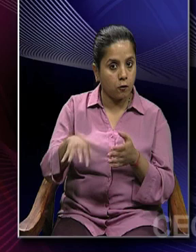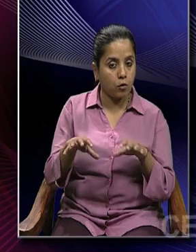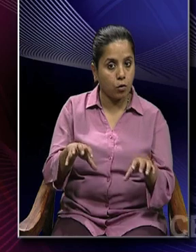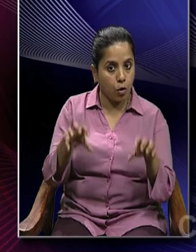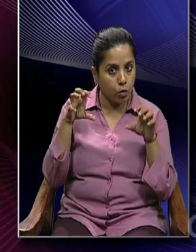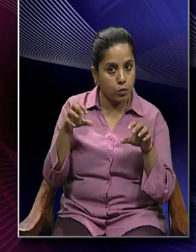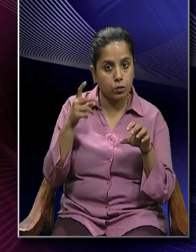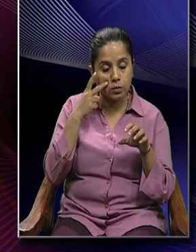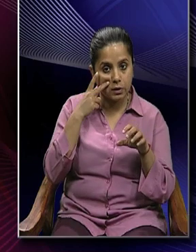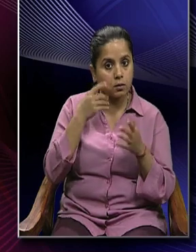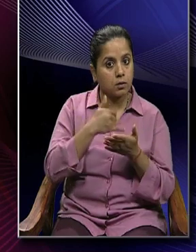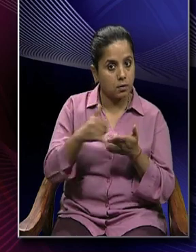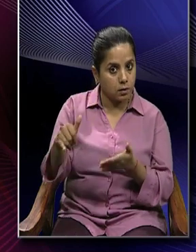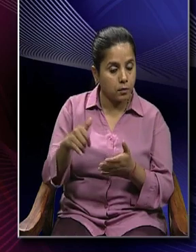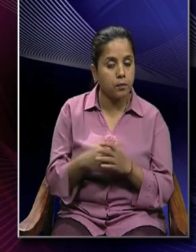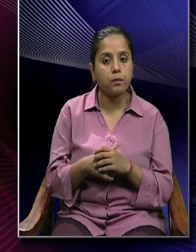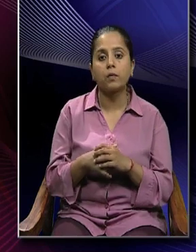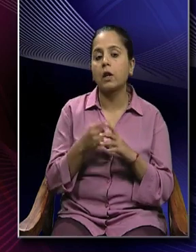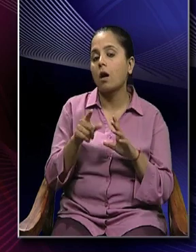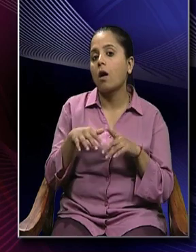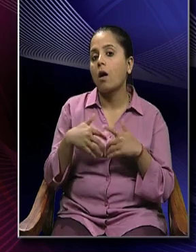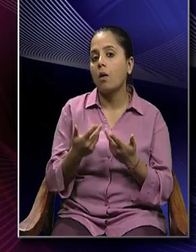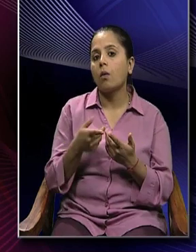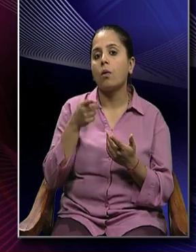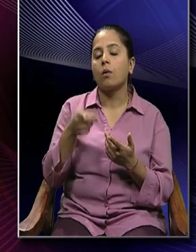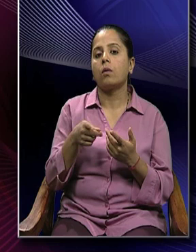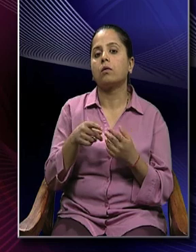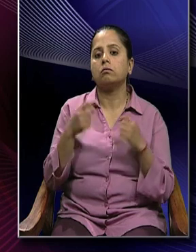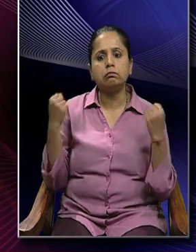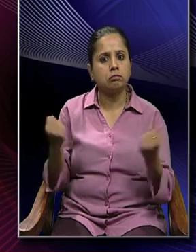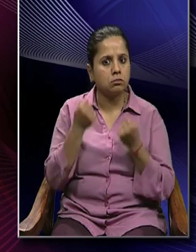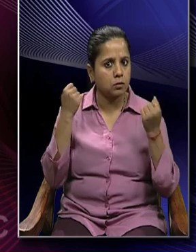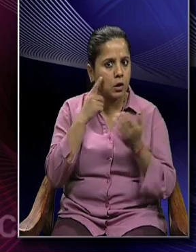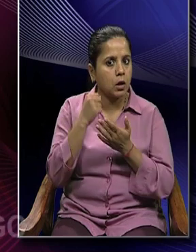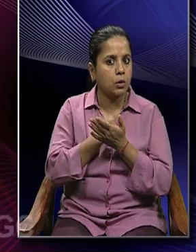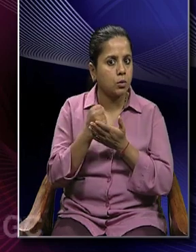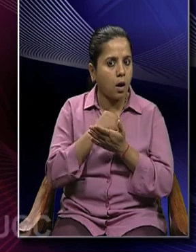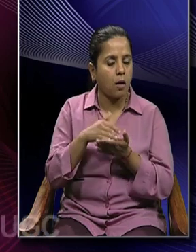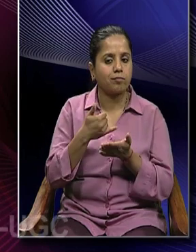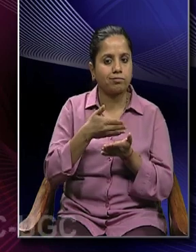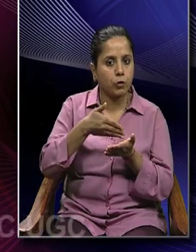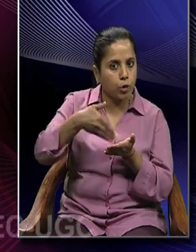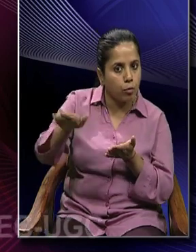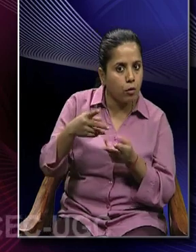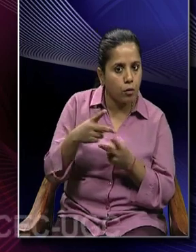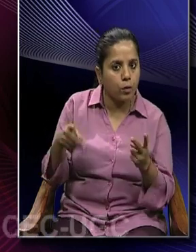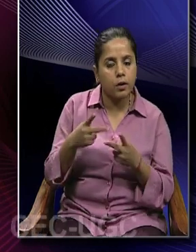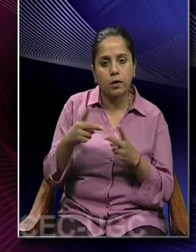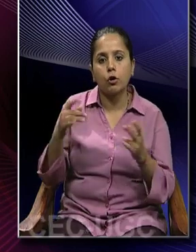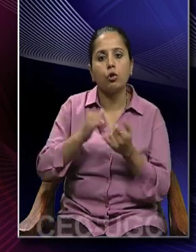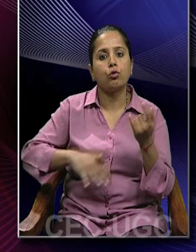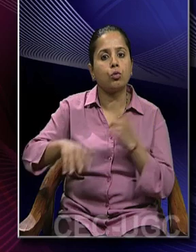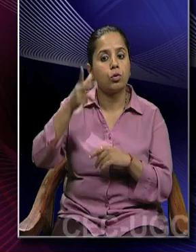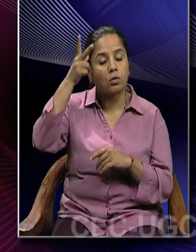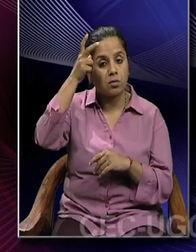constitution, and how it made a number of efforts in terms of removing the various social evils